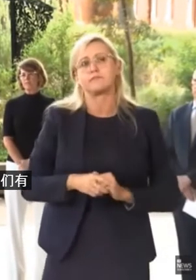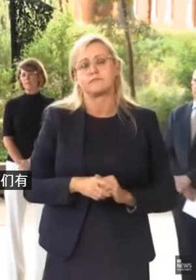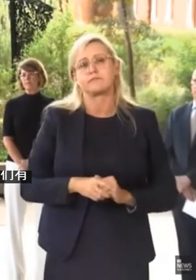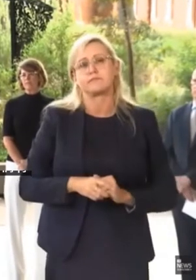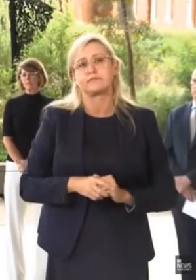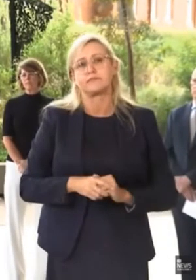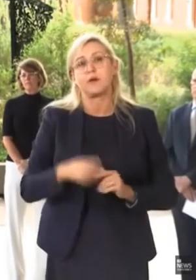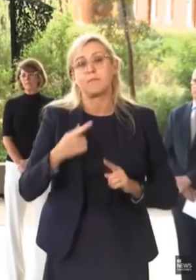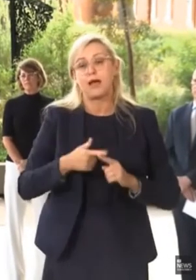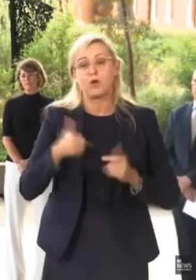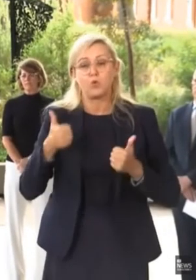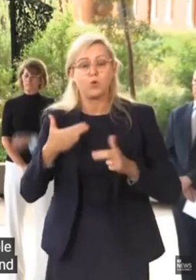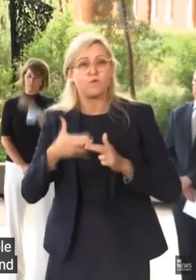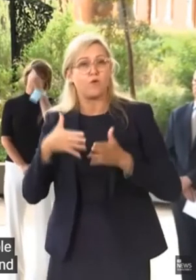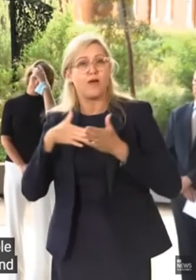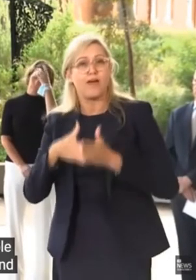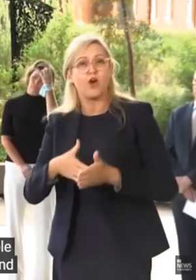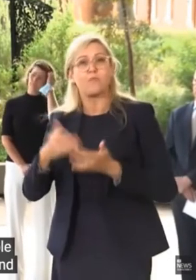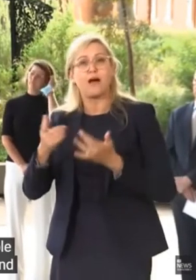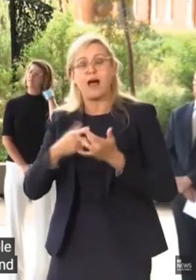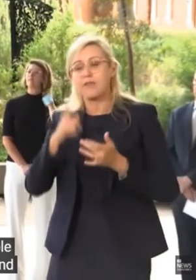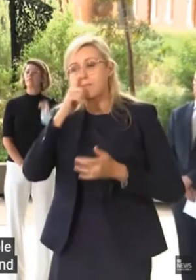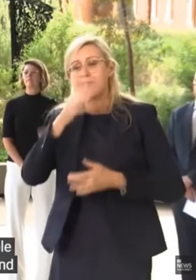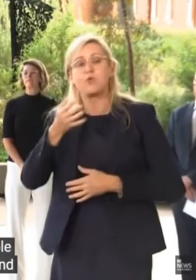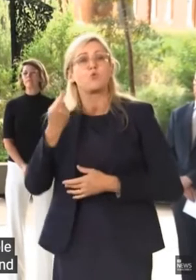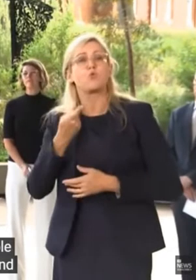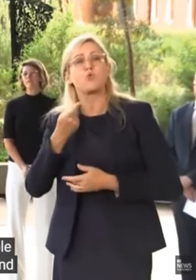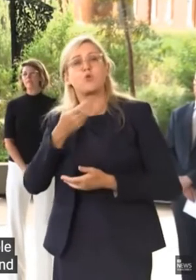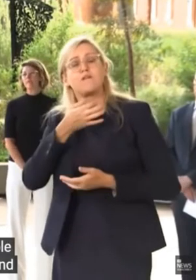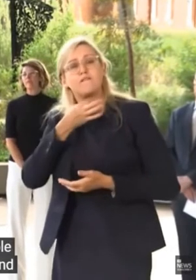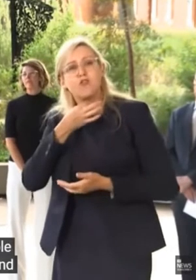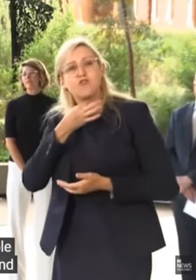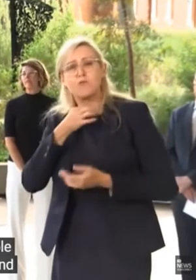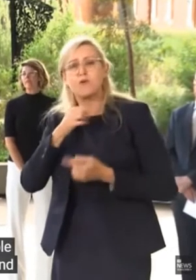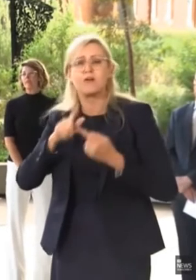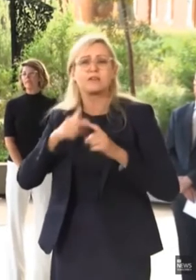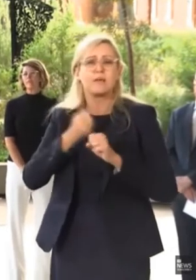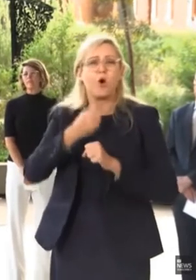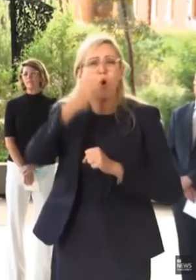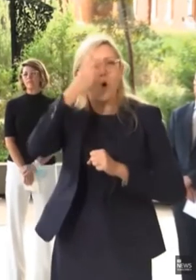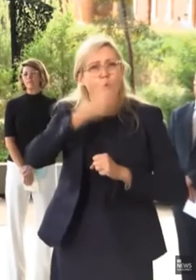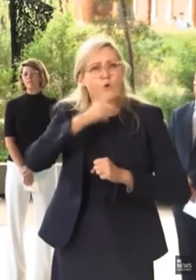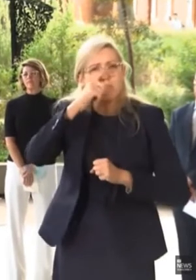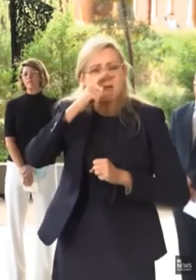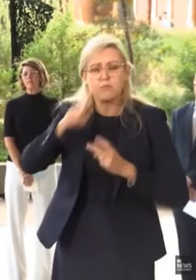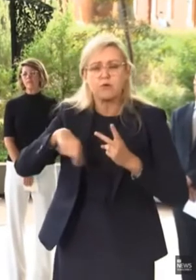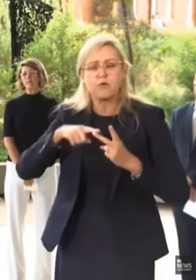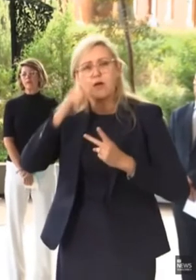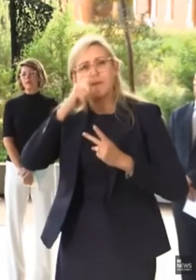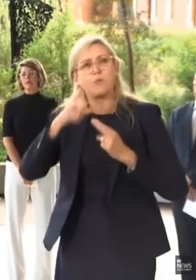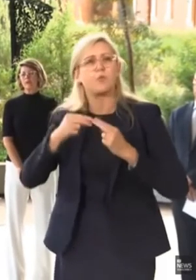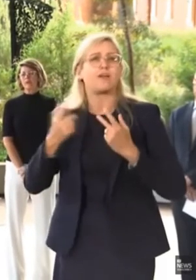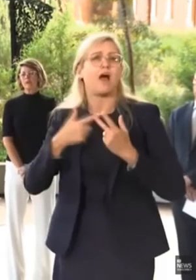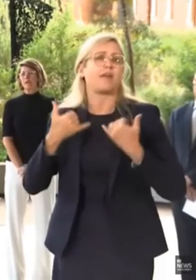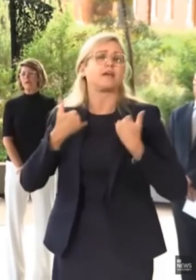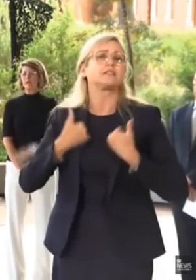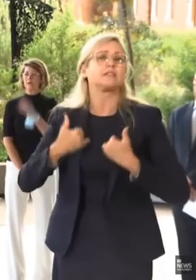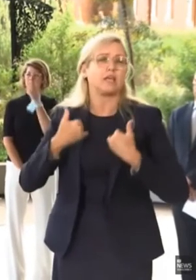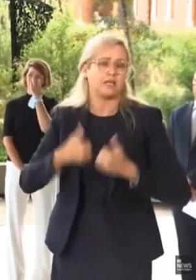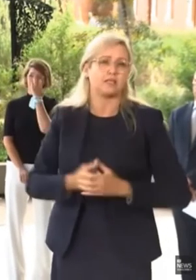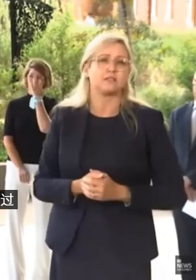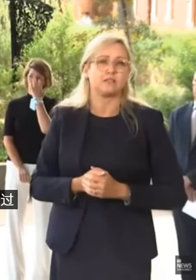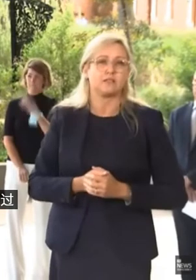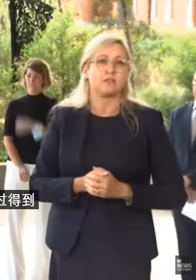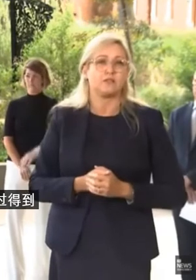those most vulnerable, and that will be the elderly and those with underlying chronic diseases. So we have a part to